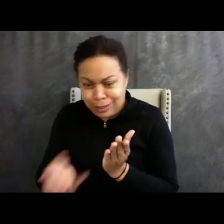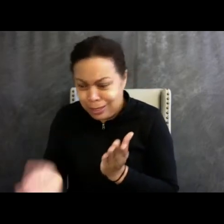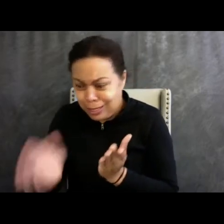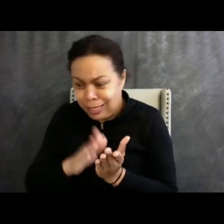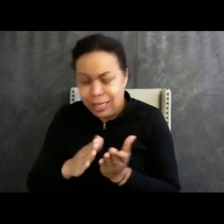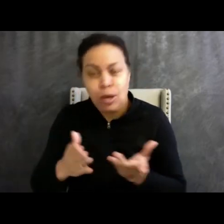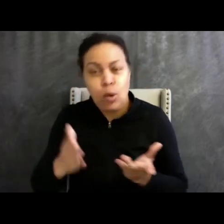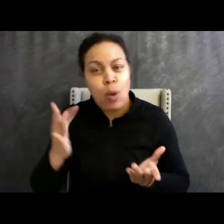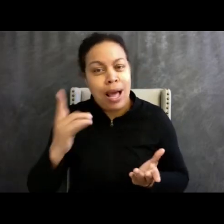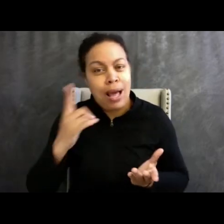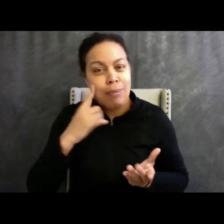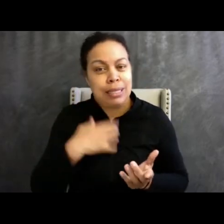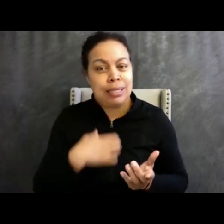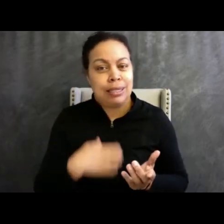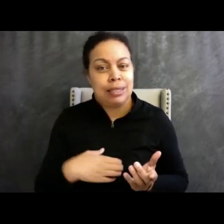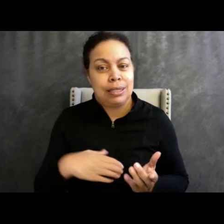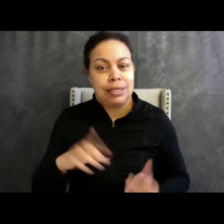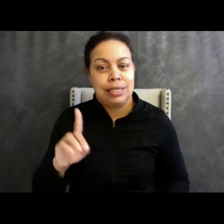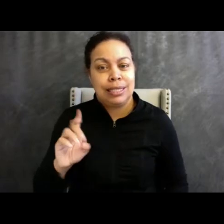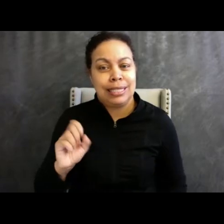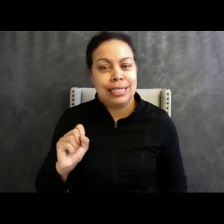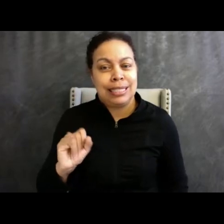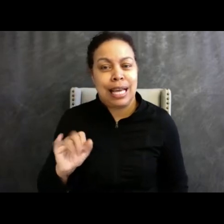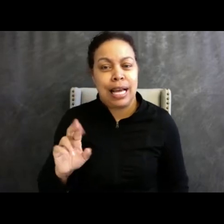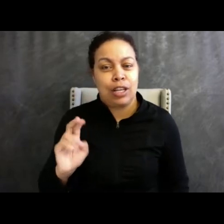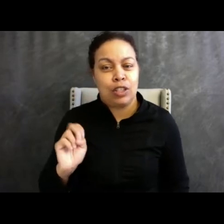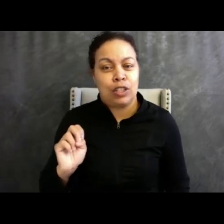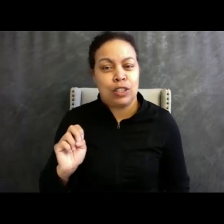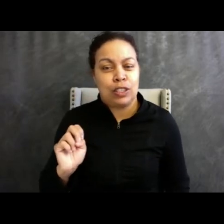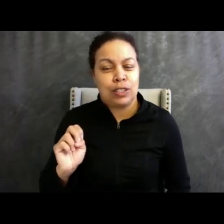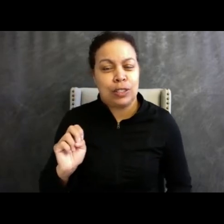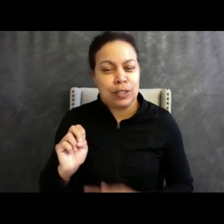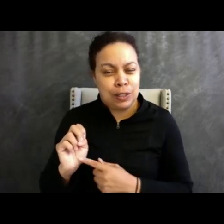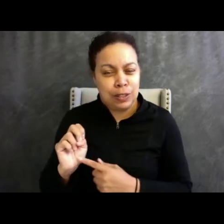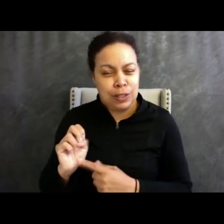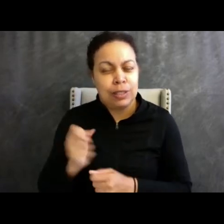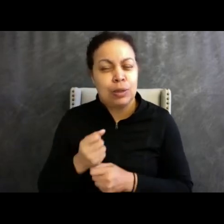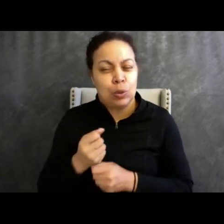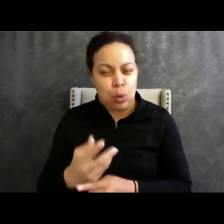desire. And desire creates conflict.